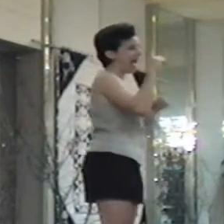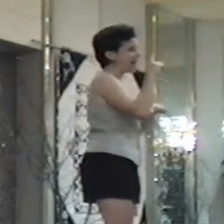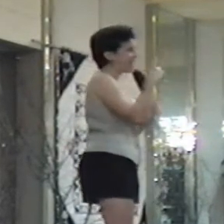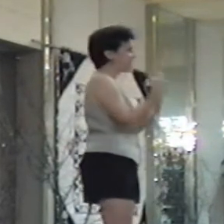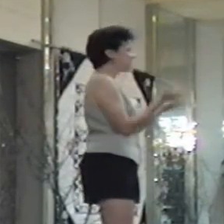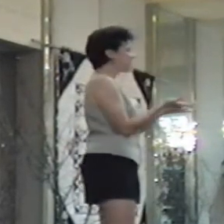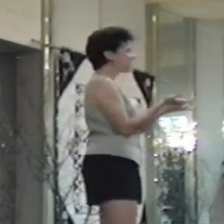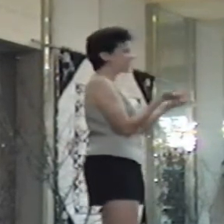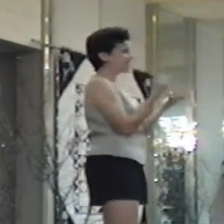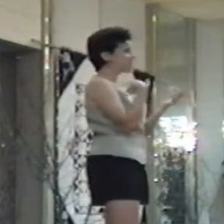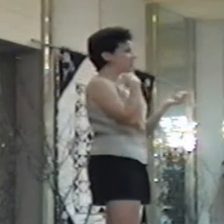Well,